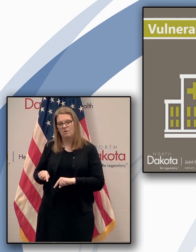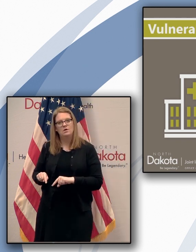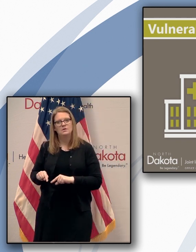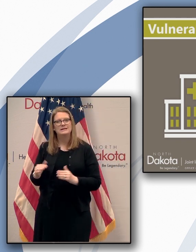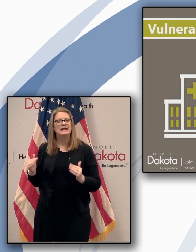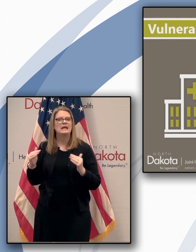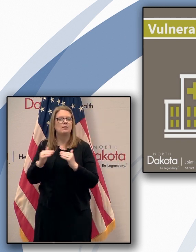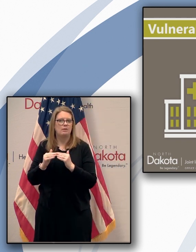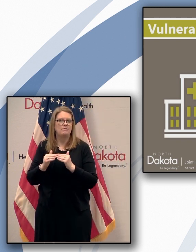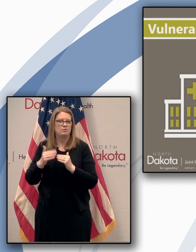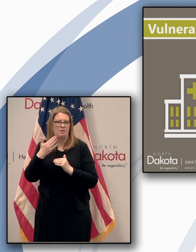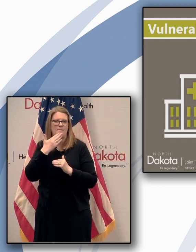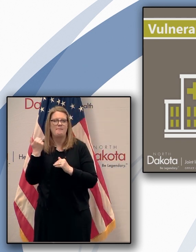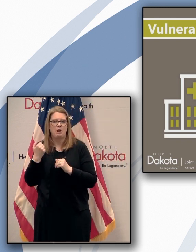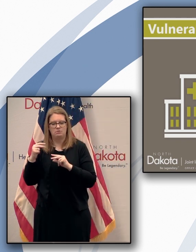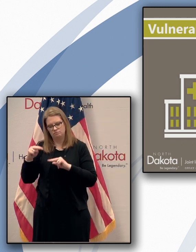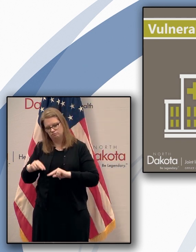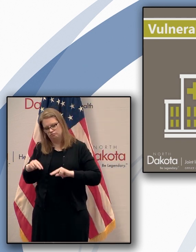equivalent or better care,